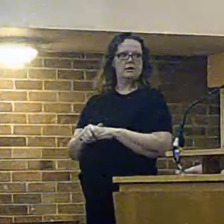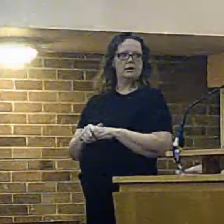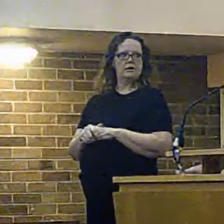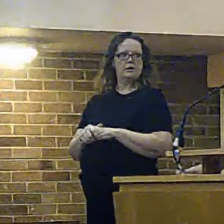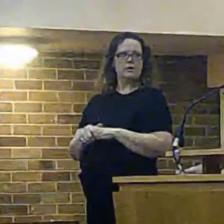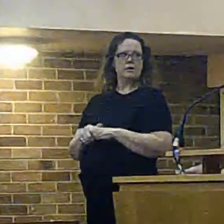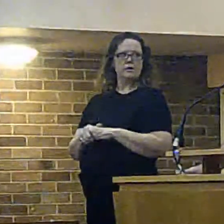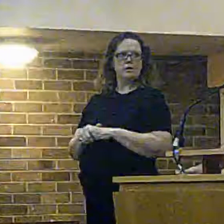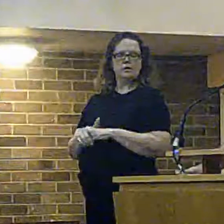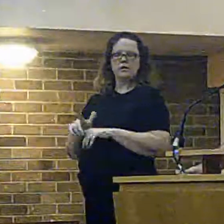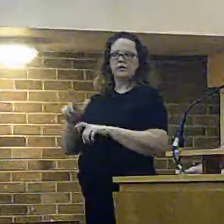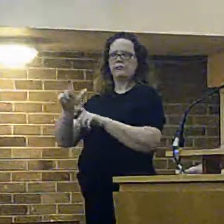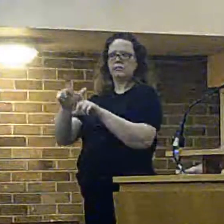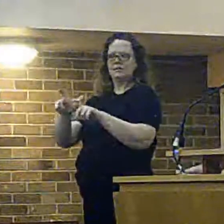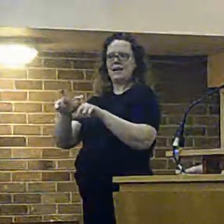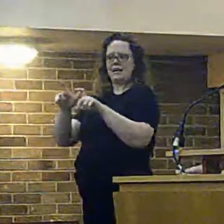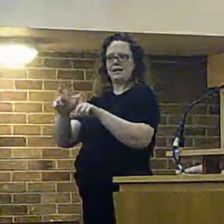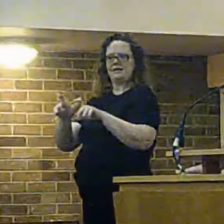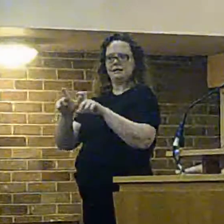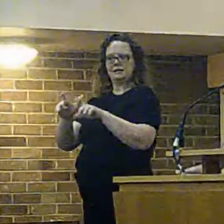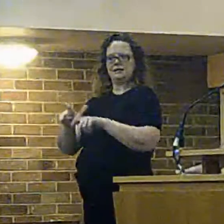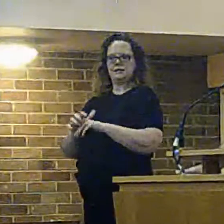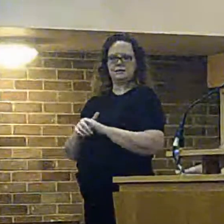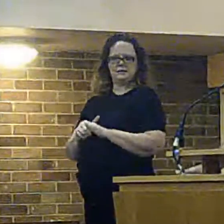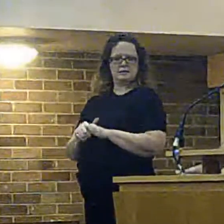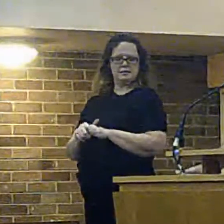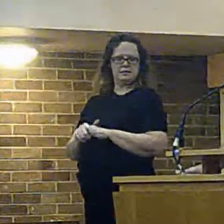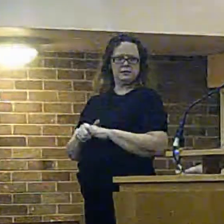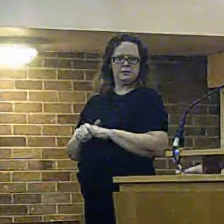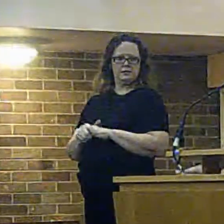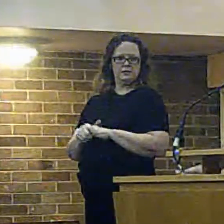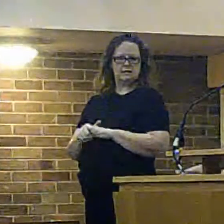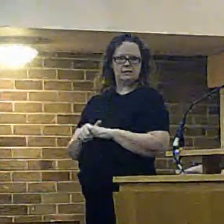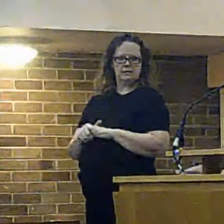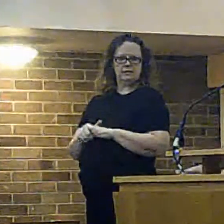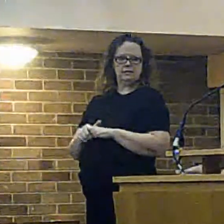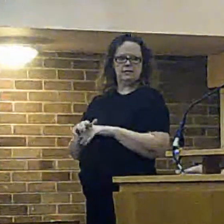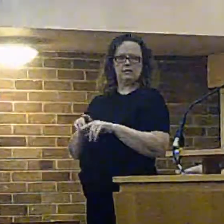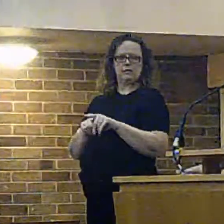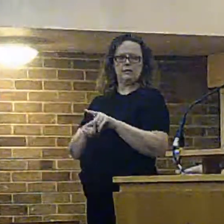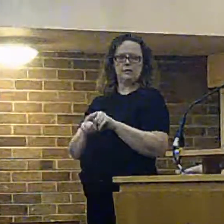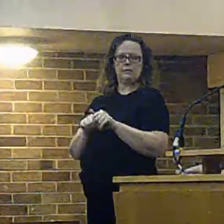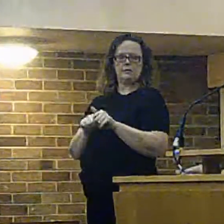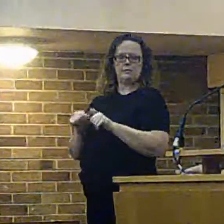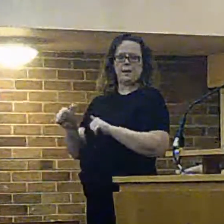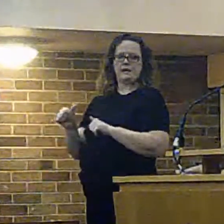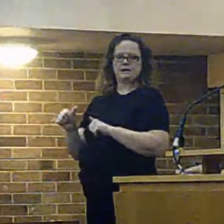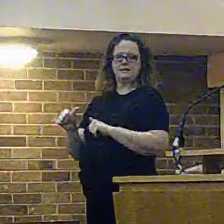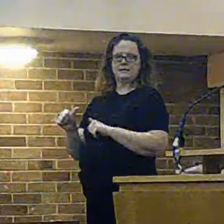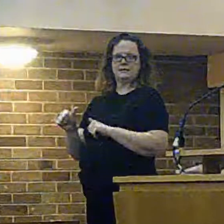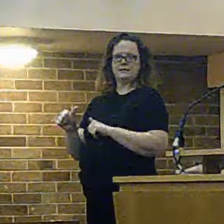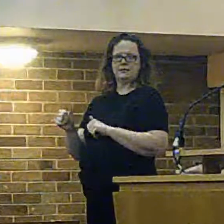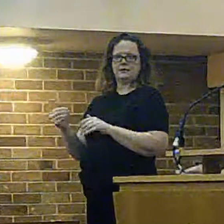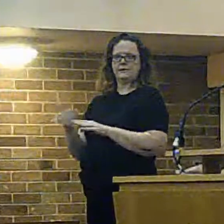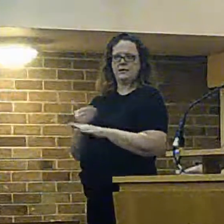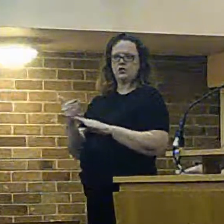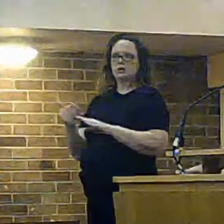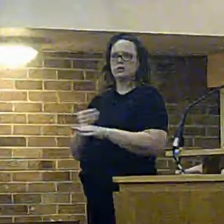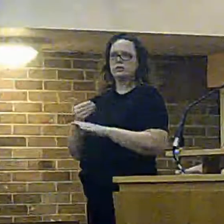albeit unretained. So it already operates, I suppose, the most efficient, albeit very difficult to